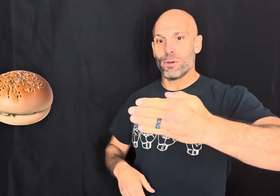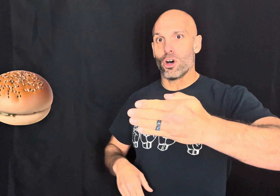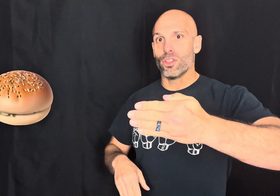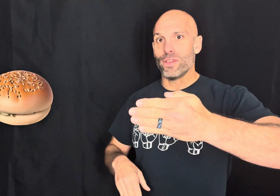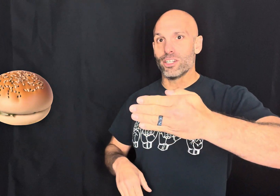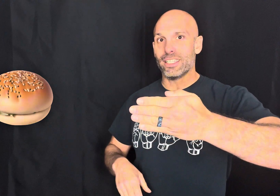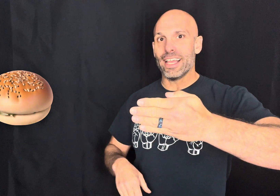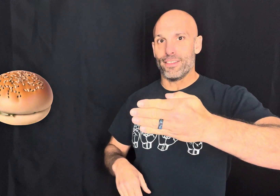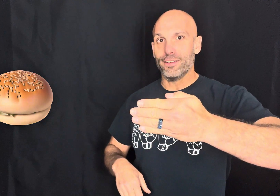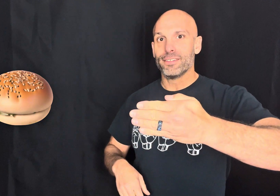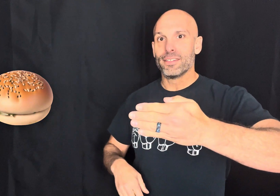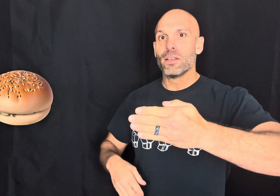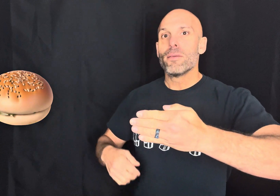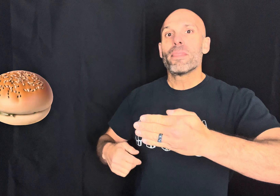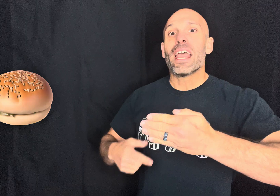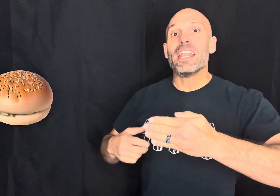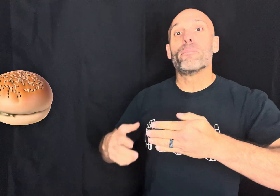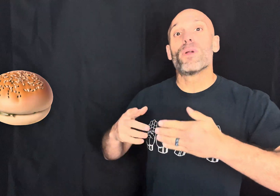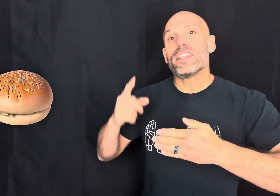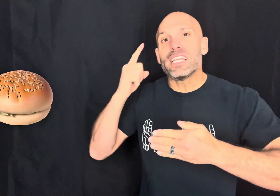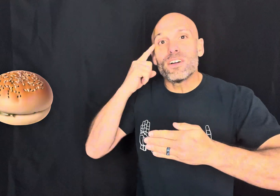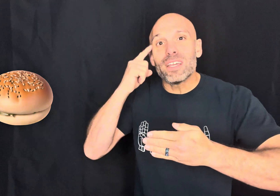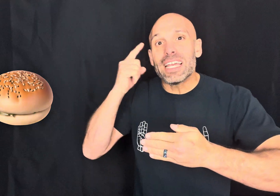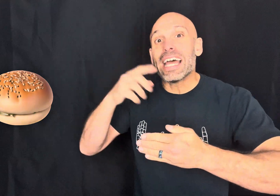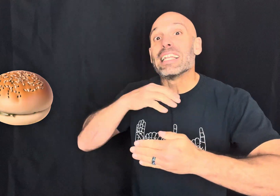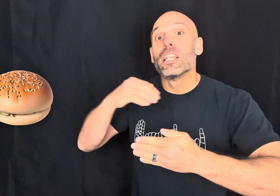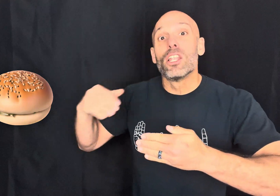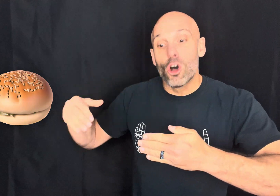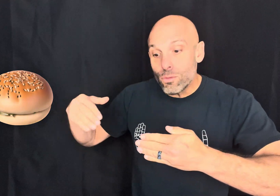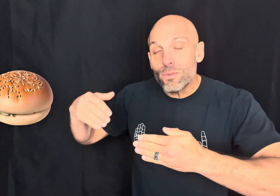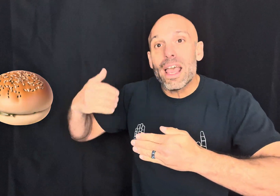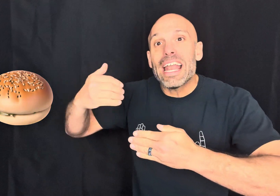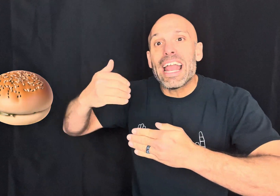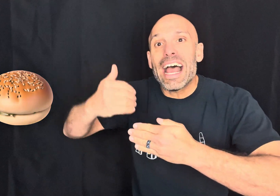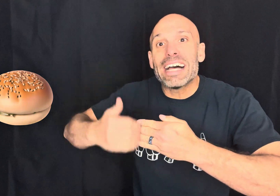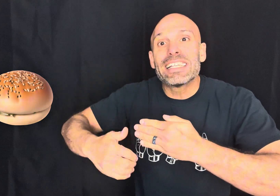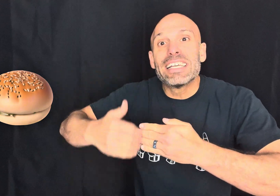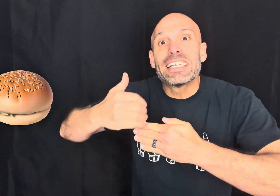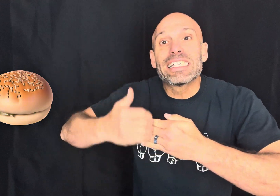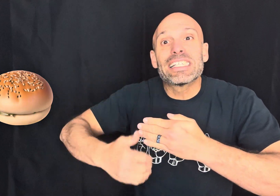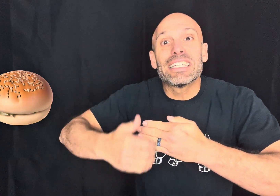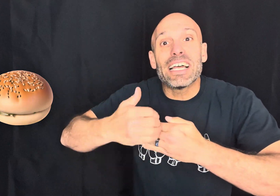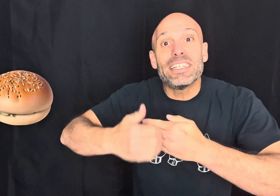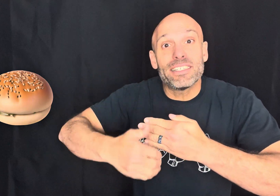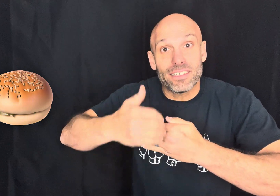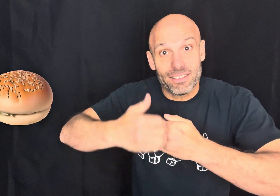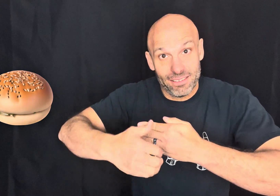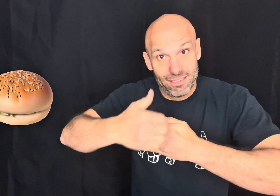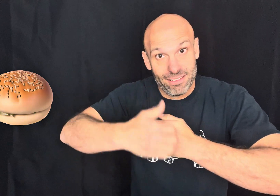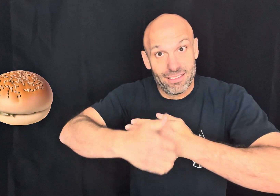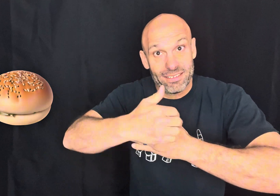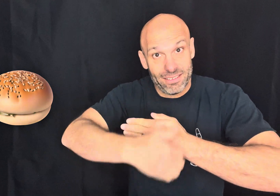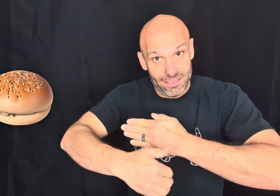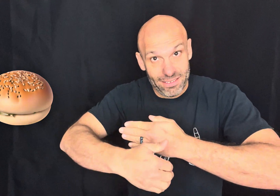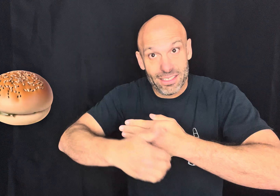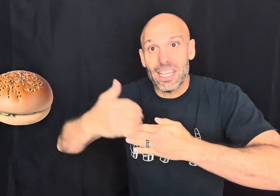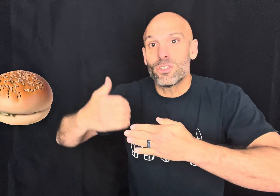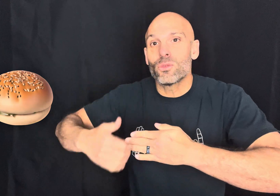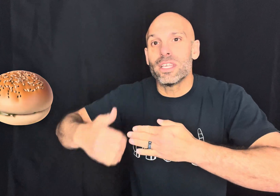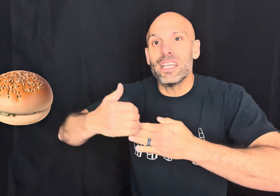all the fingers together, and then bread, think of it as a loaf, and it has slices. Okay, so this